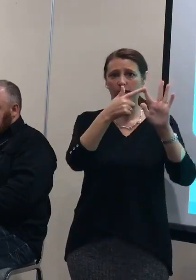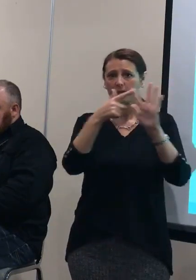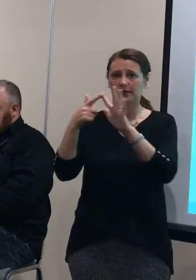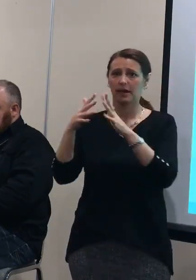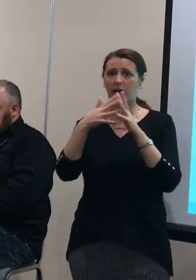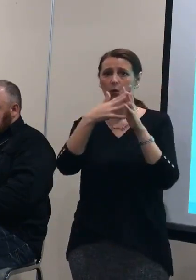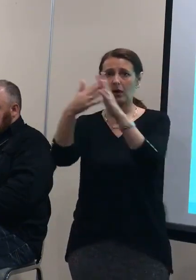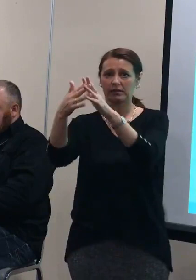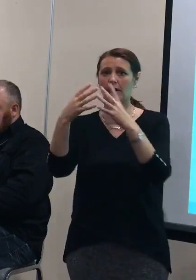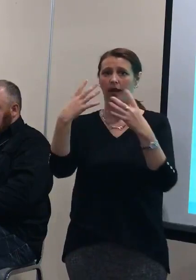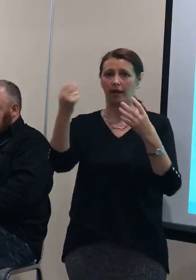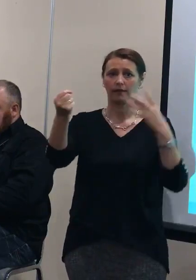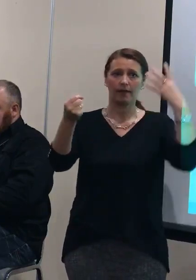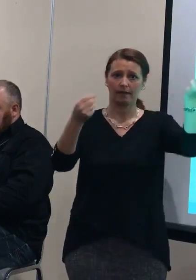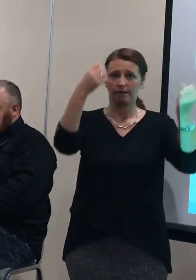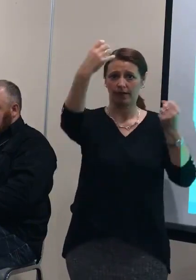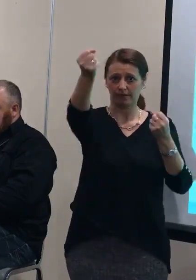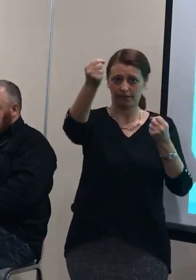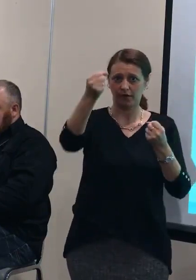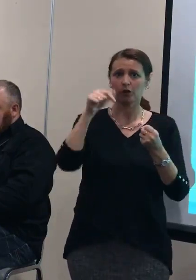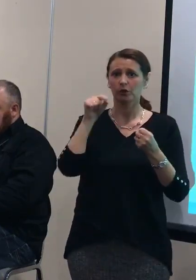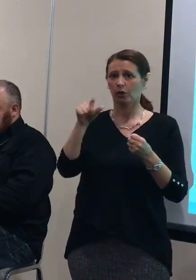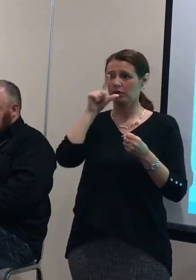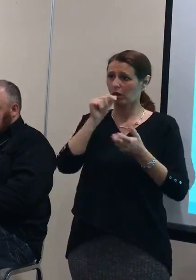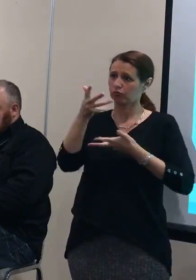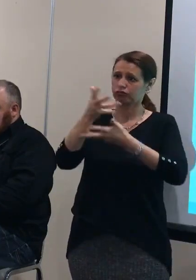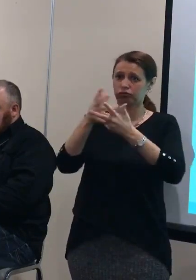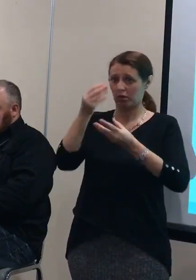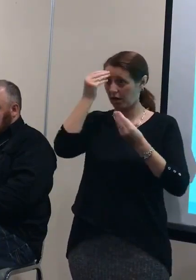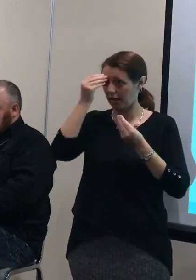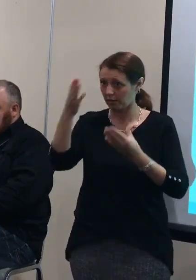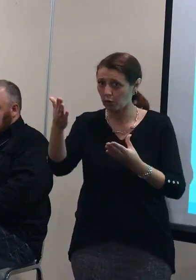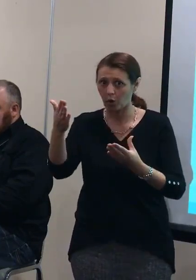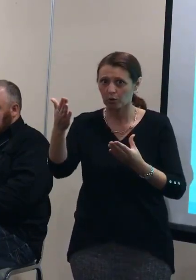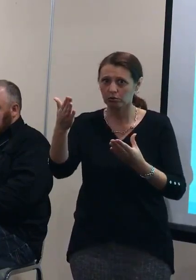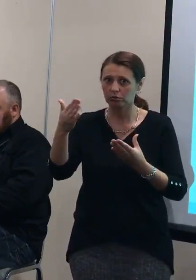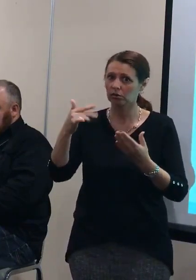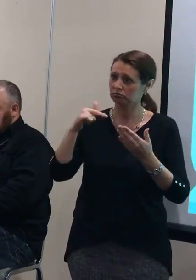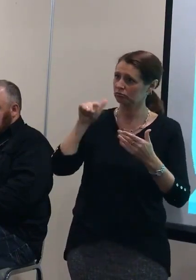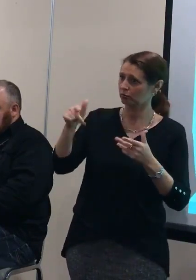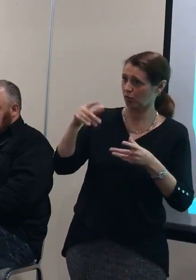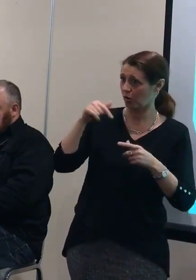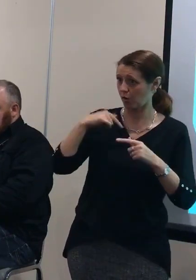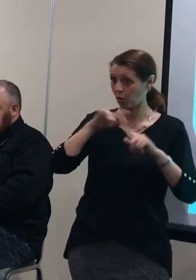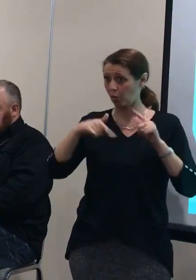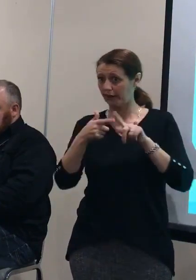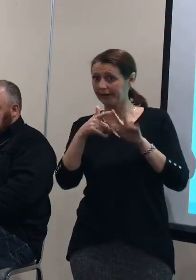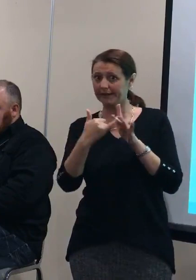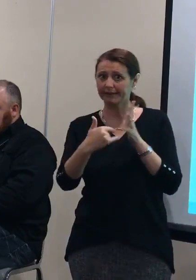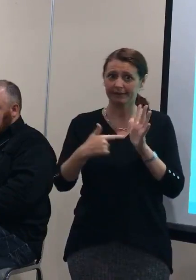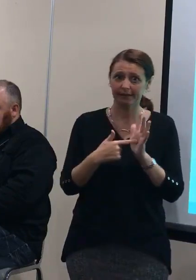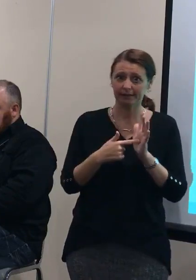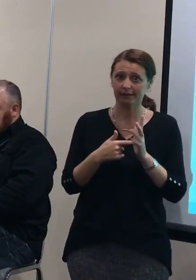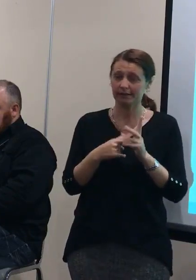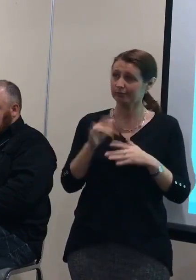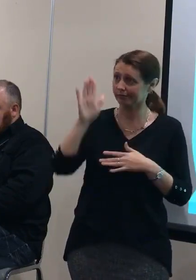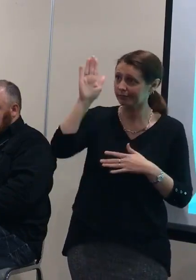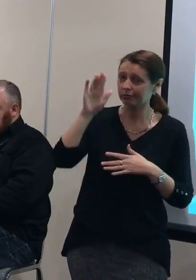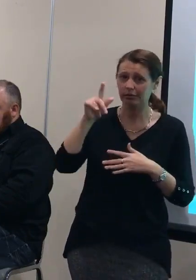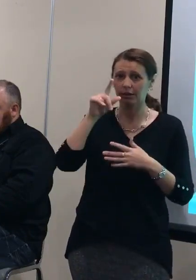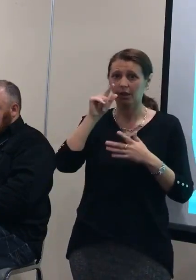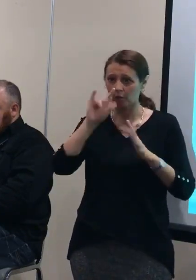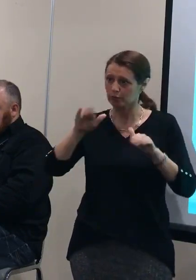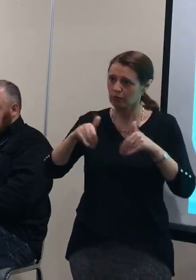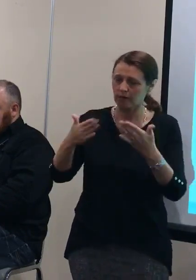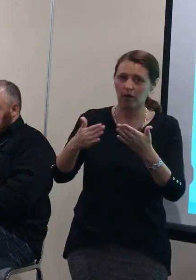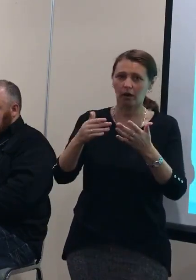west of Melbourne, to actually just enliven them to the fact that you do exist and you are holding yourself out as being capable of